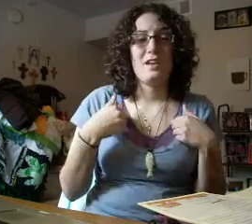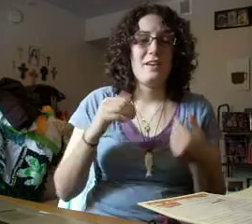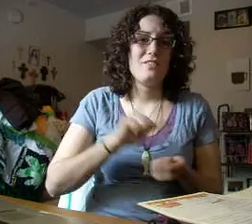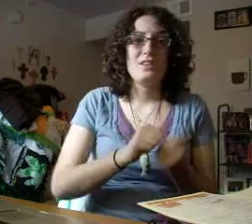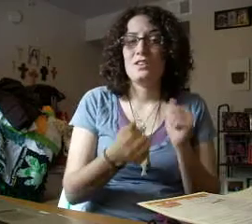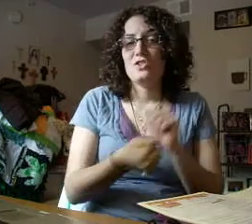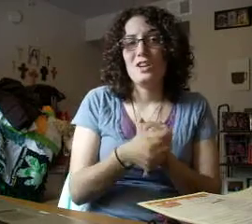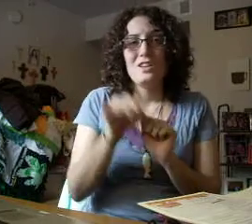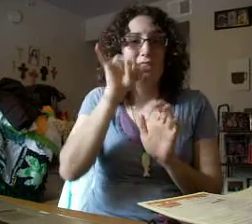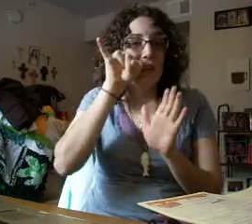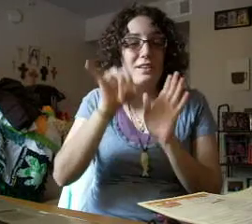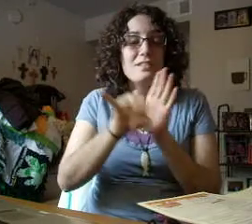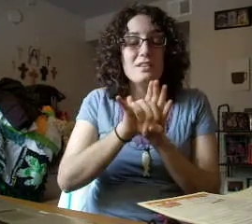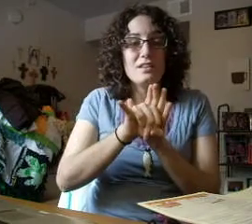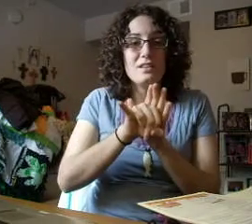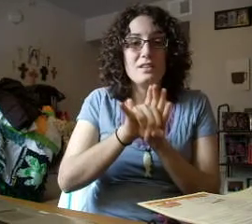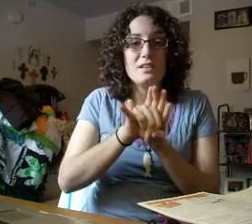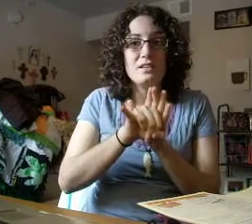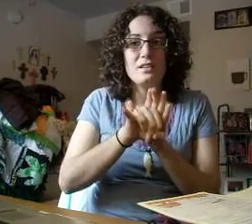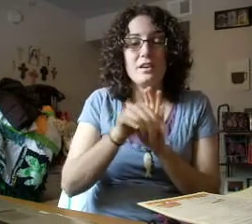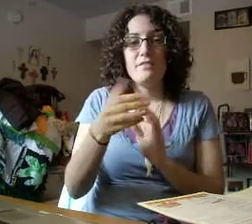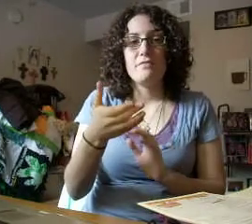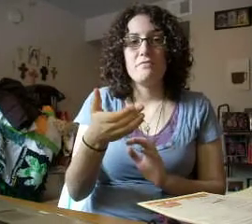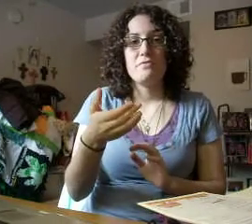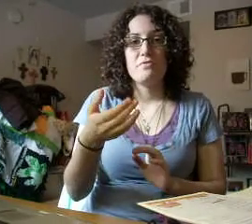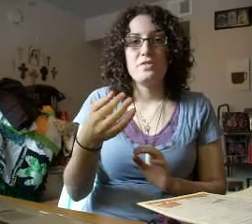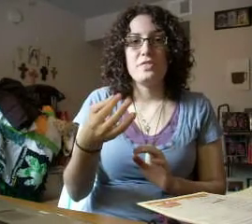identity of the material.